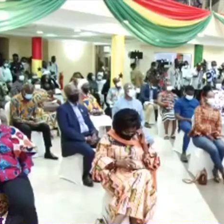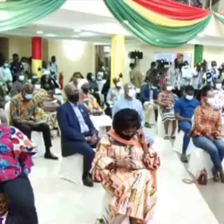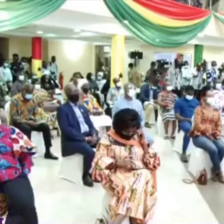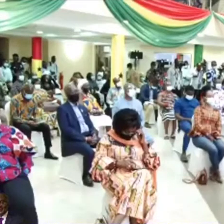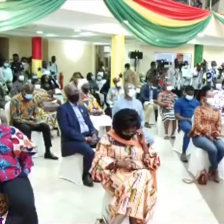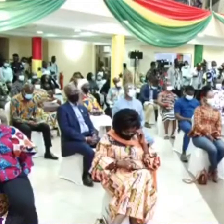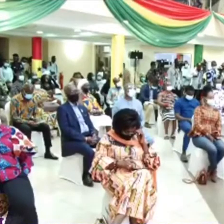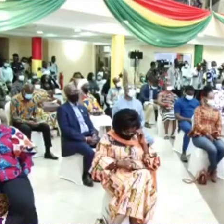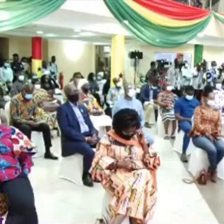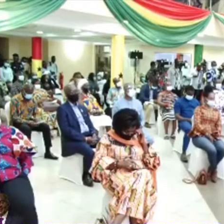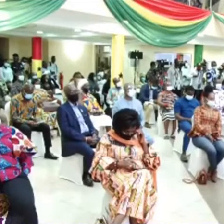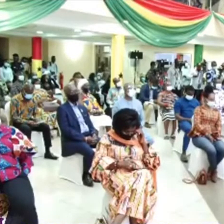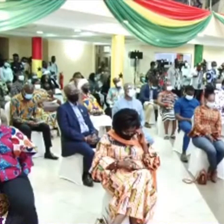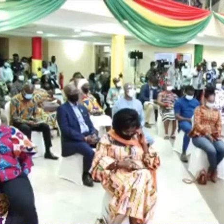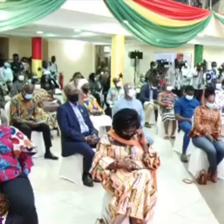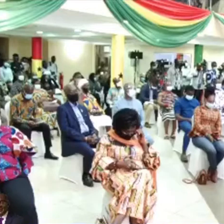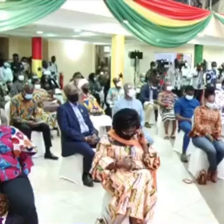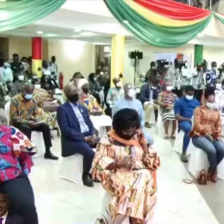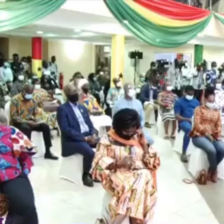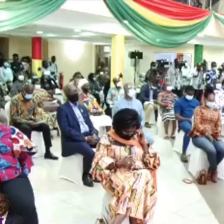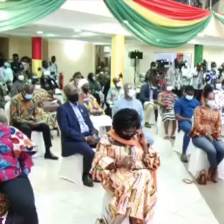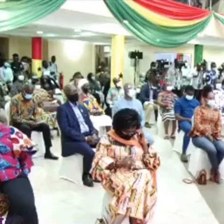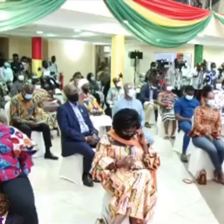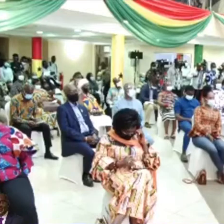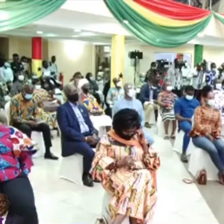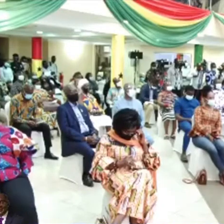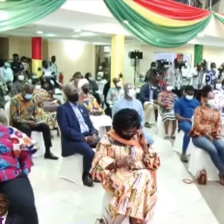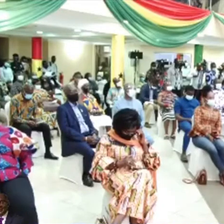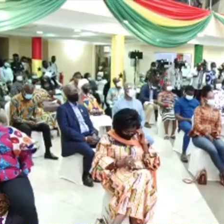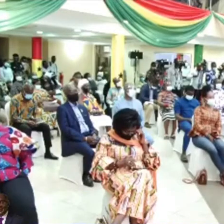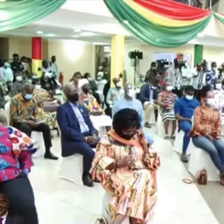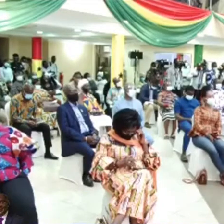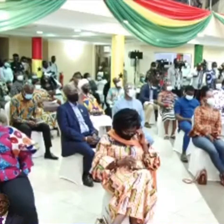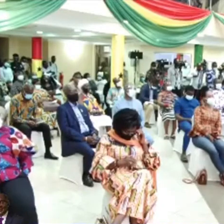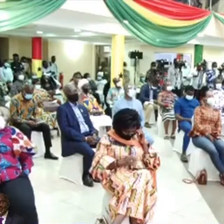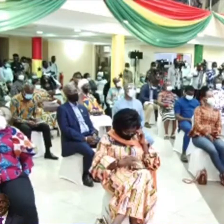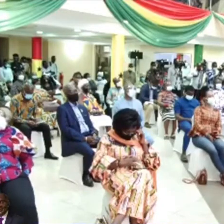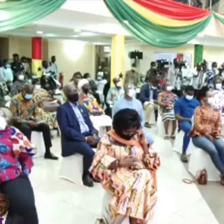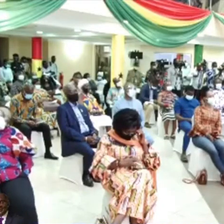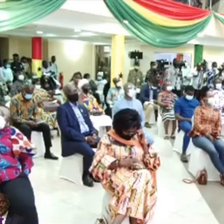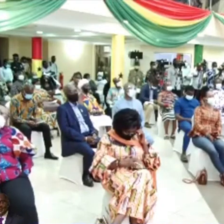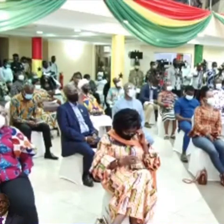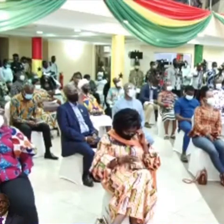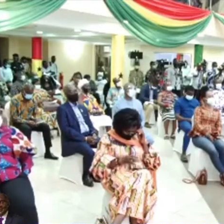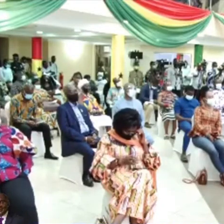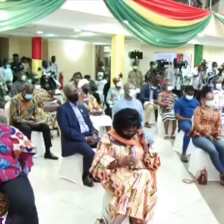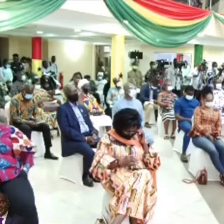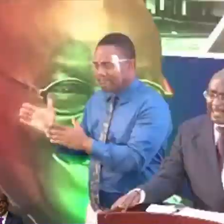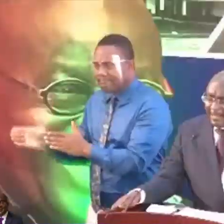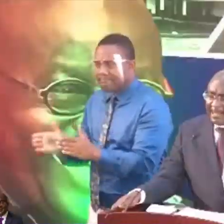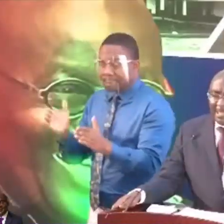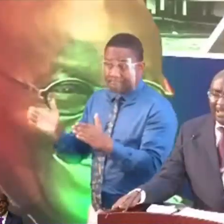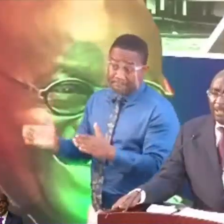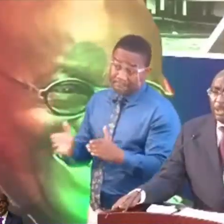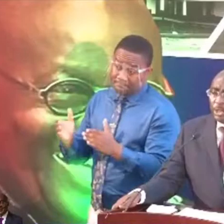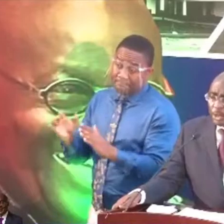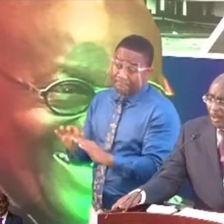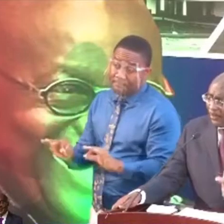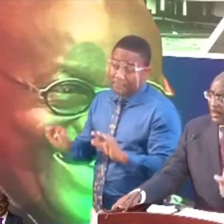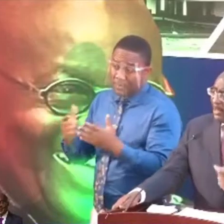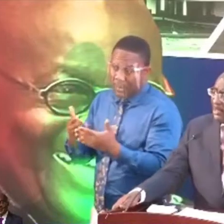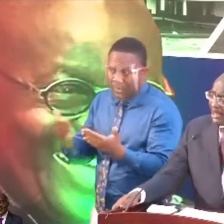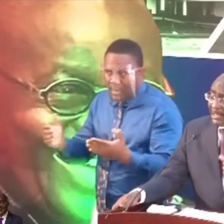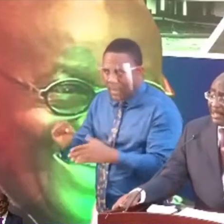on a major process of digitizing this country and putting in place the critical